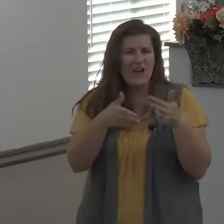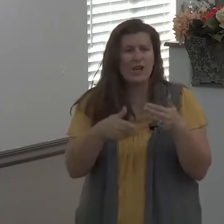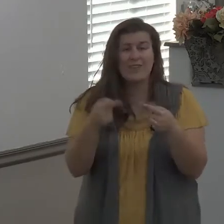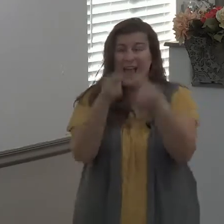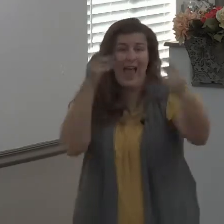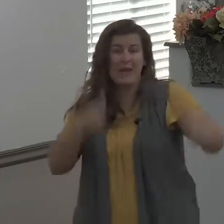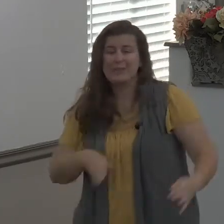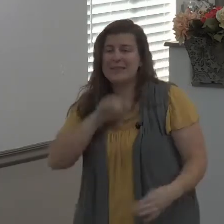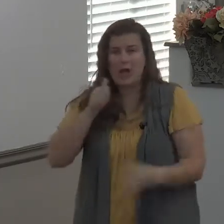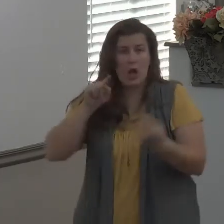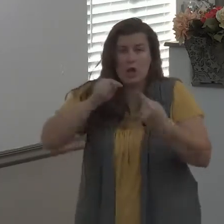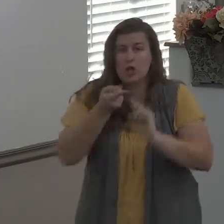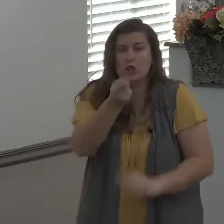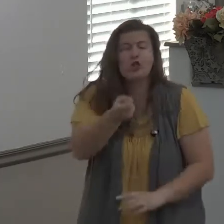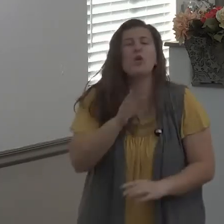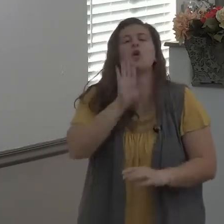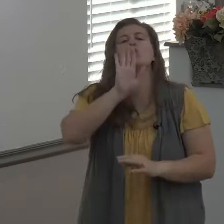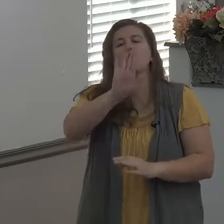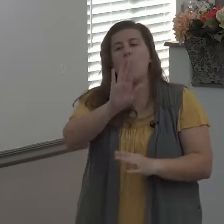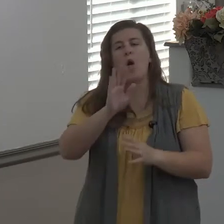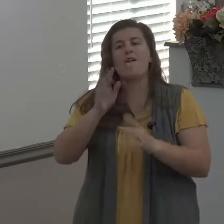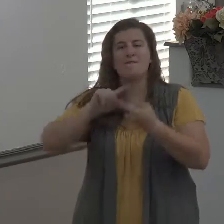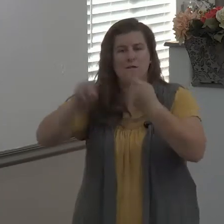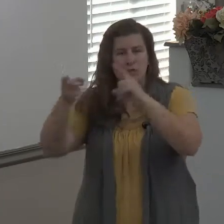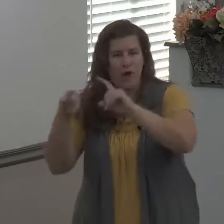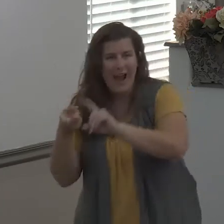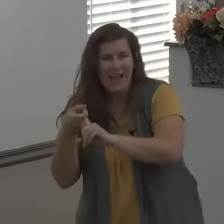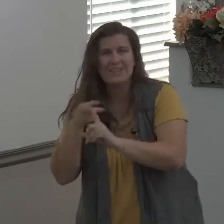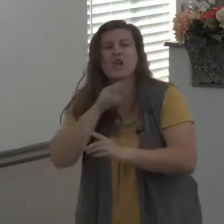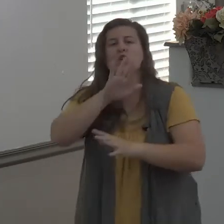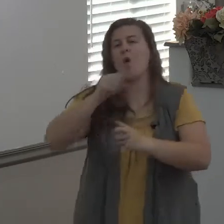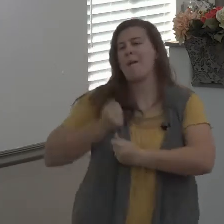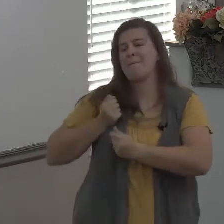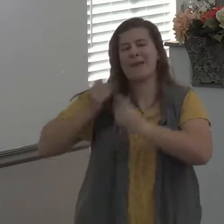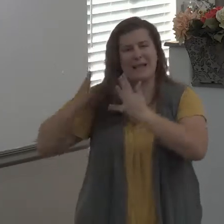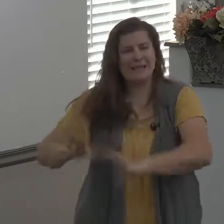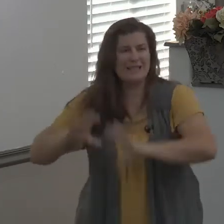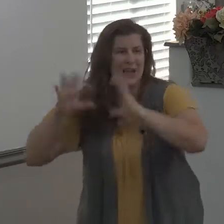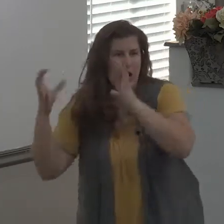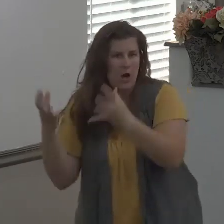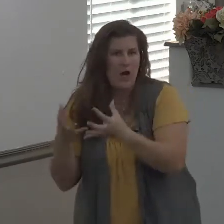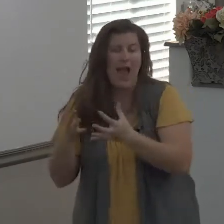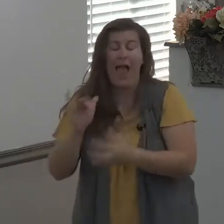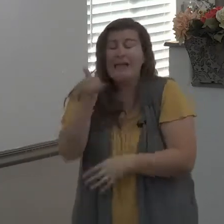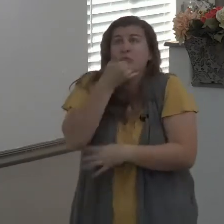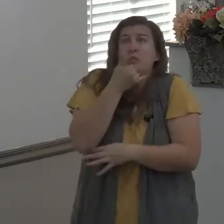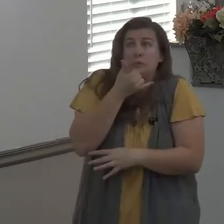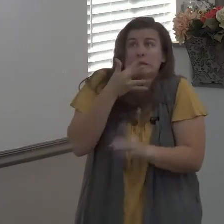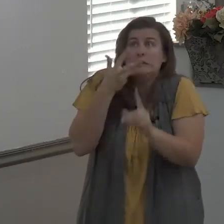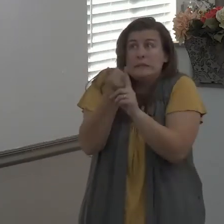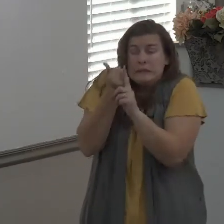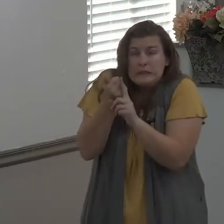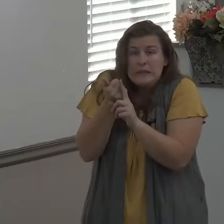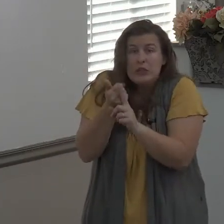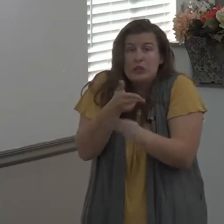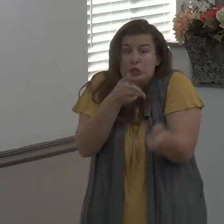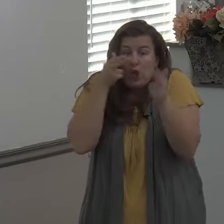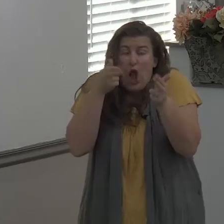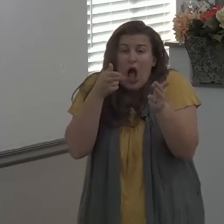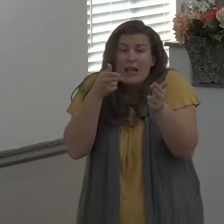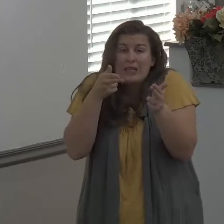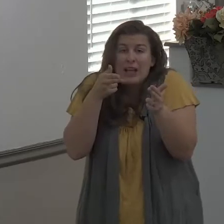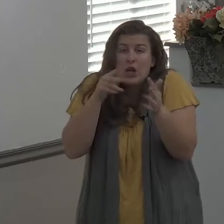challenges to a war is that of friendly fire. The enemy doesn't actually hurt you. Your own army, your